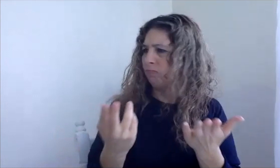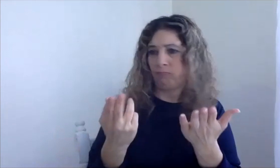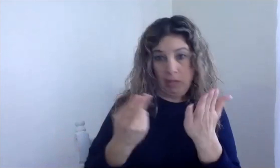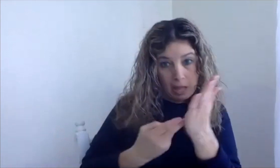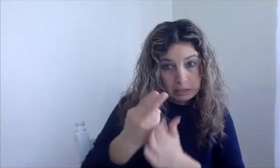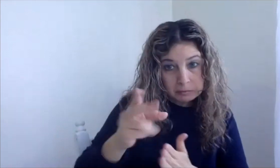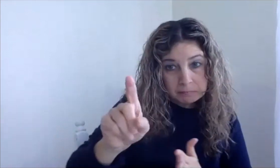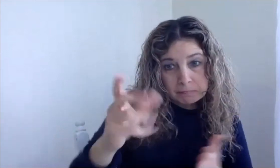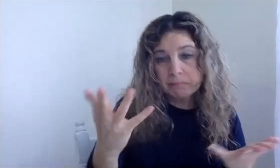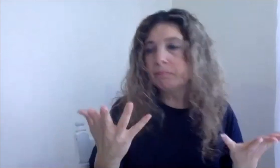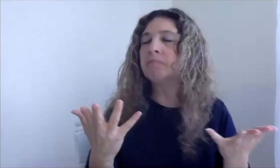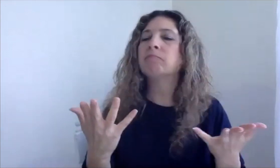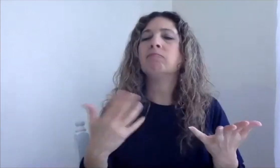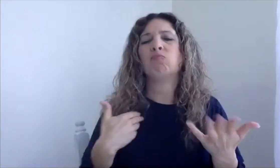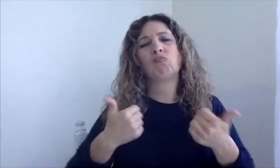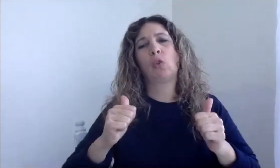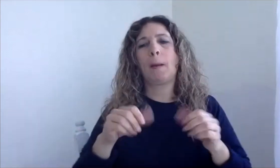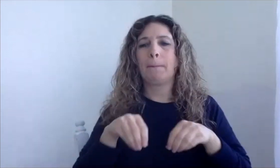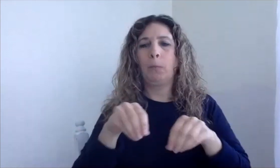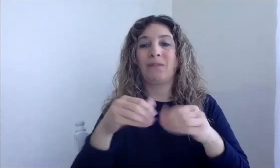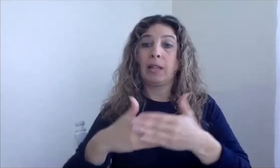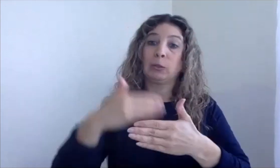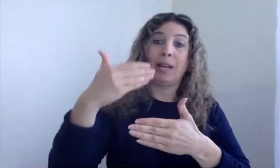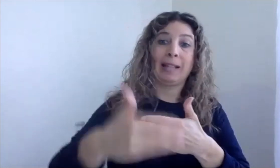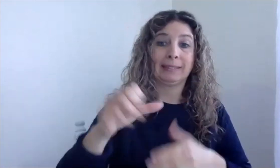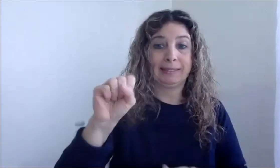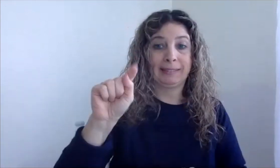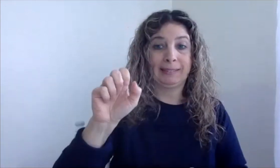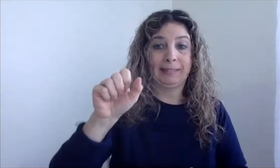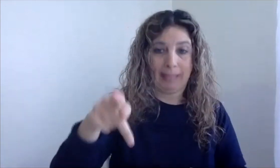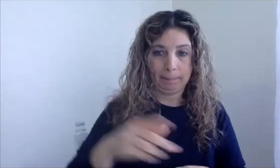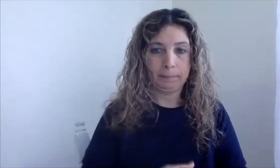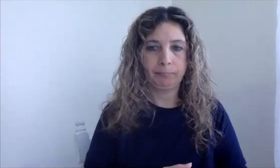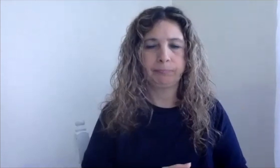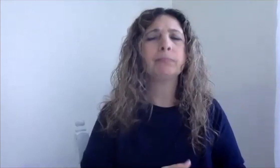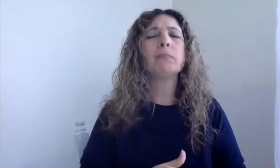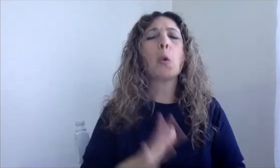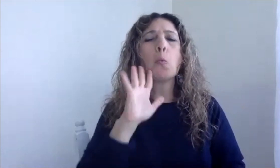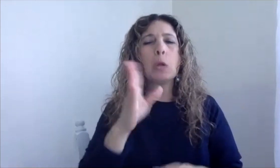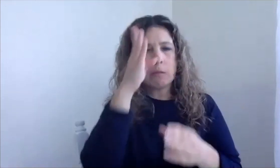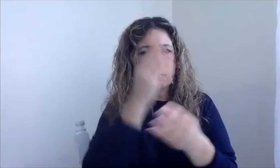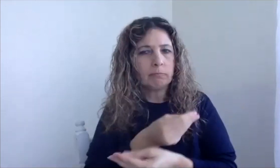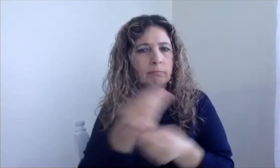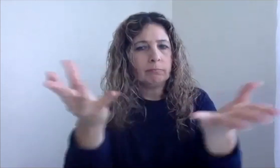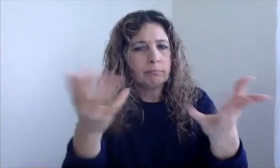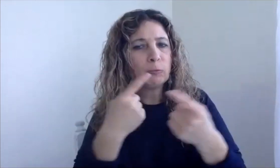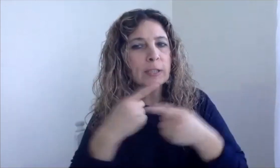this is apparently not transparent communication. I'm not sure it's even honest. So I'm going to move on to the next